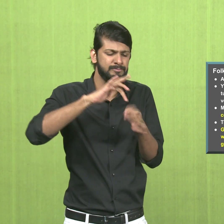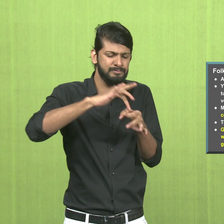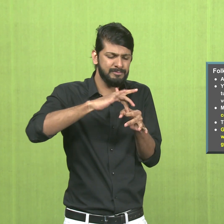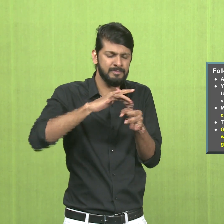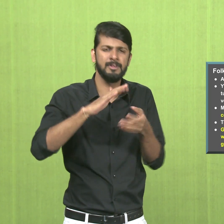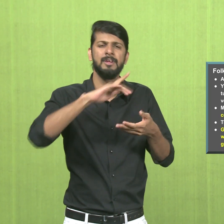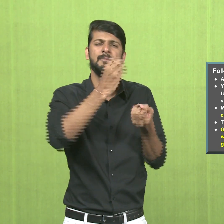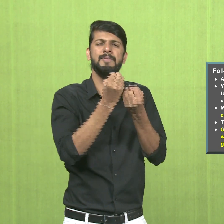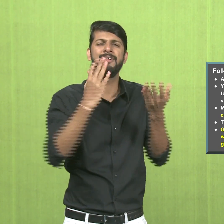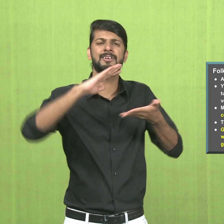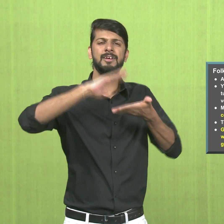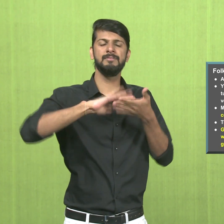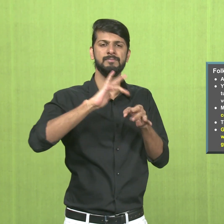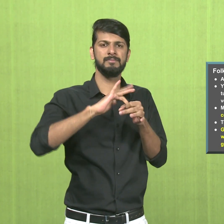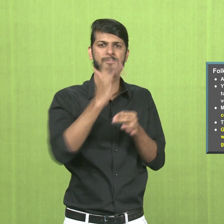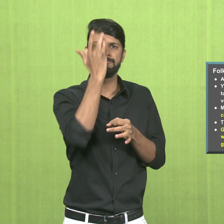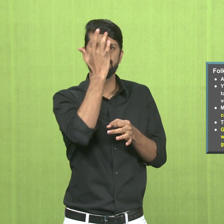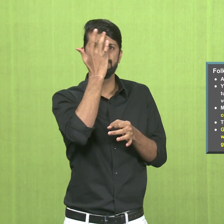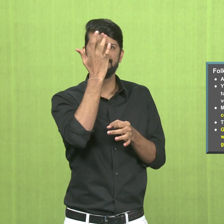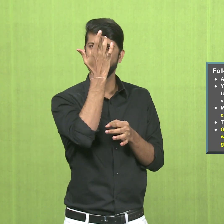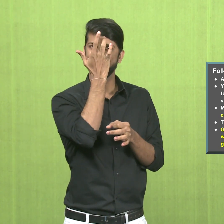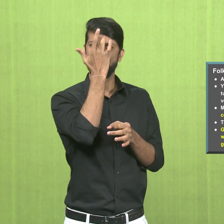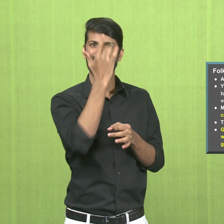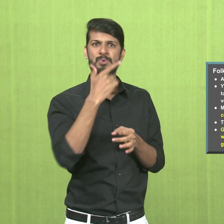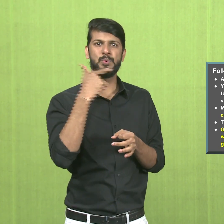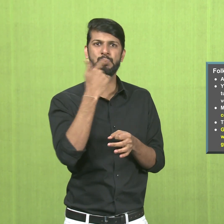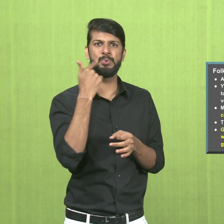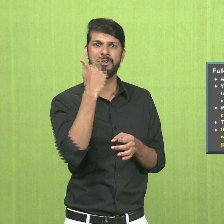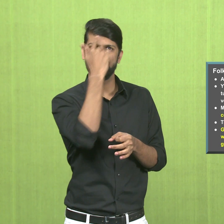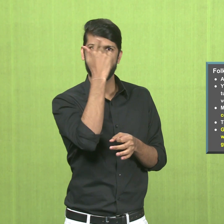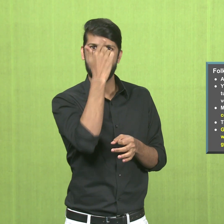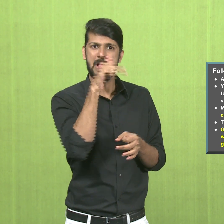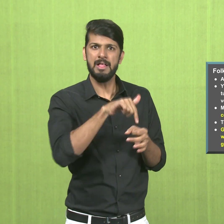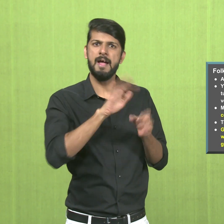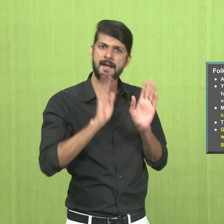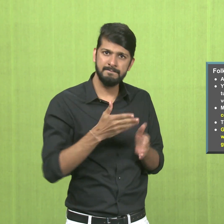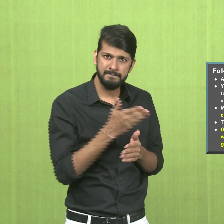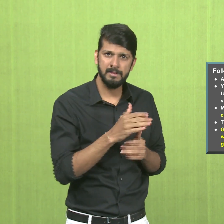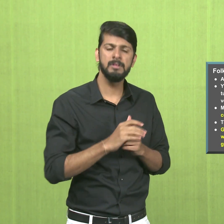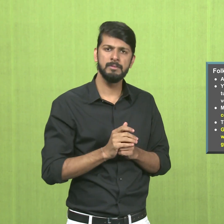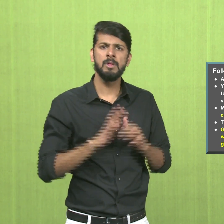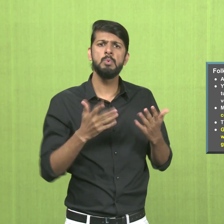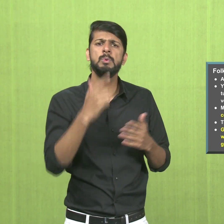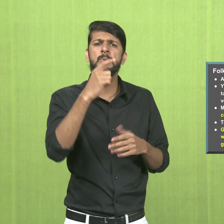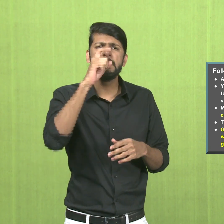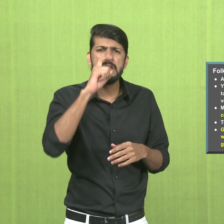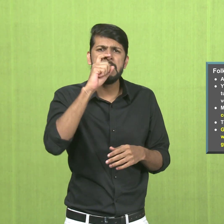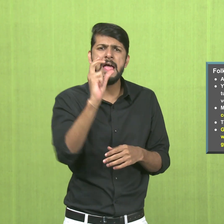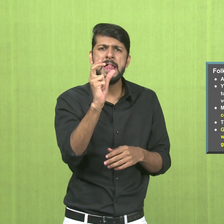sindoor, which is customary used in Hindu traditions like marriages, then indigo,